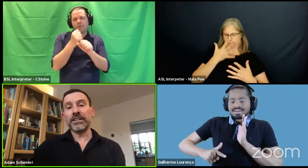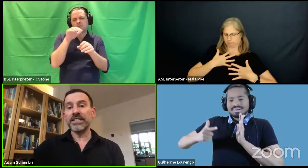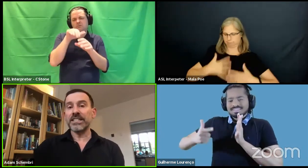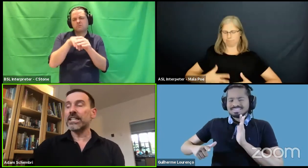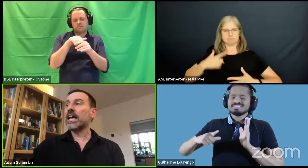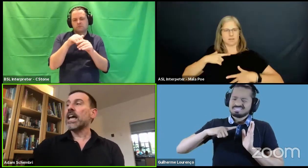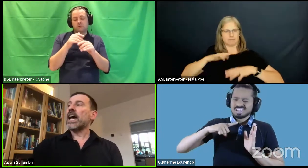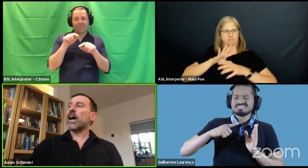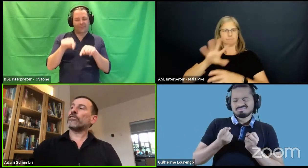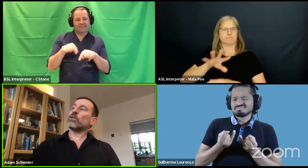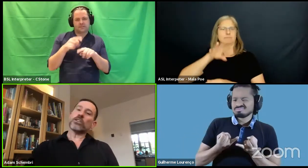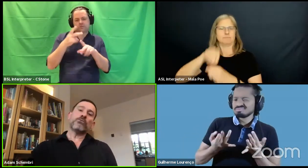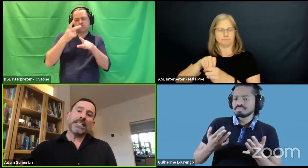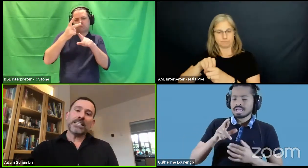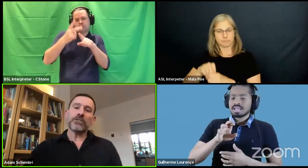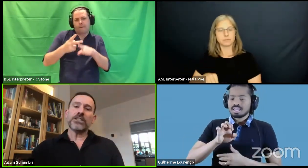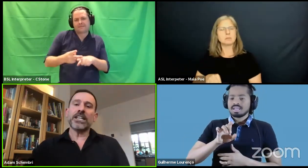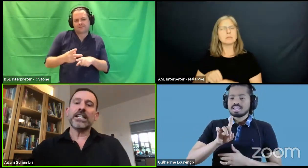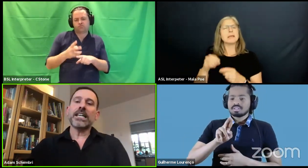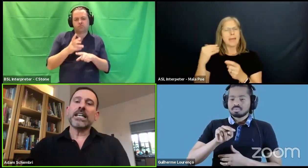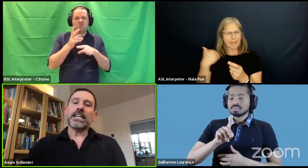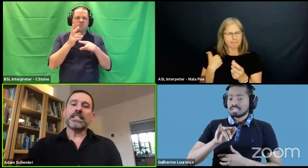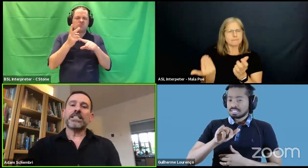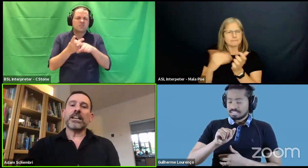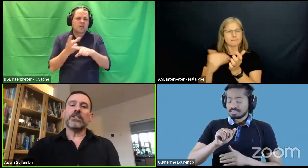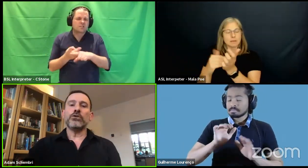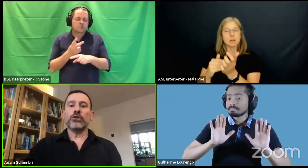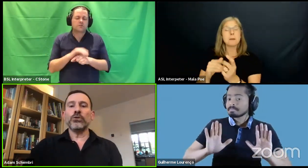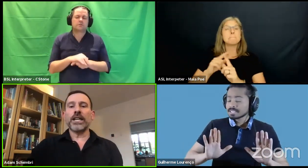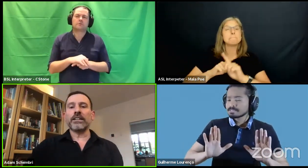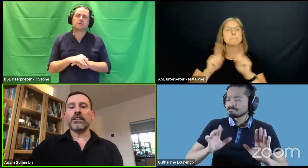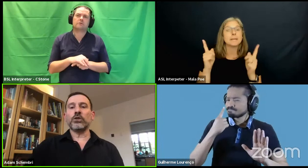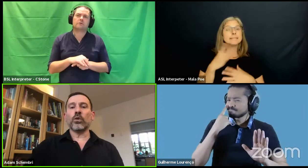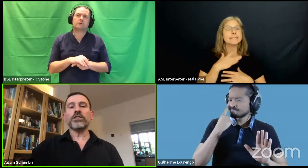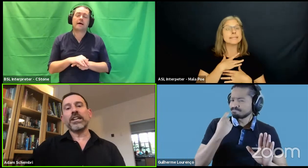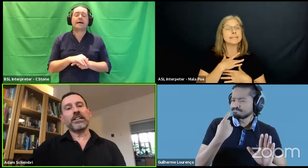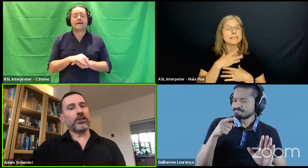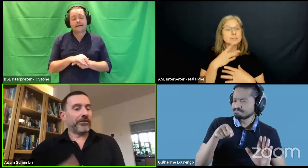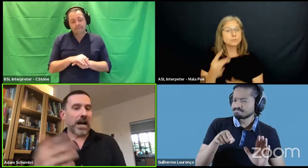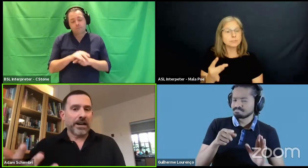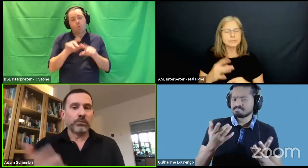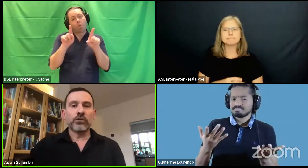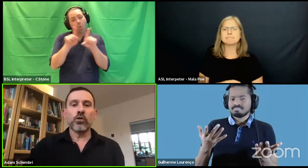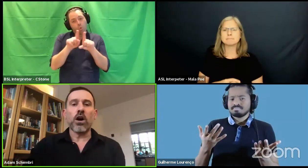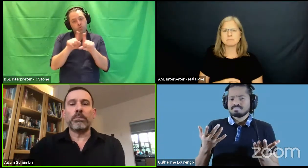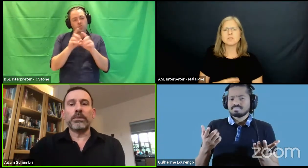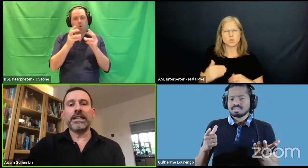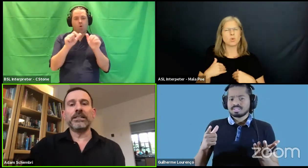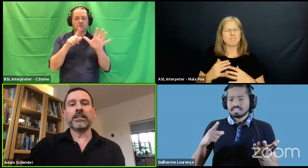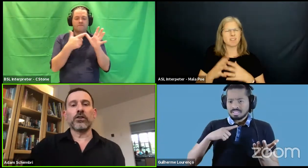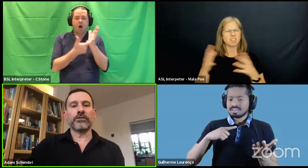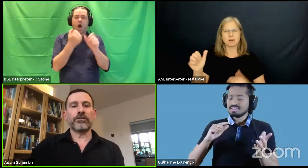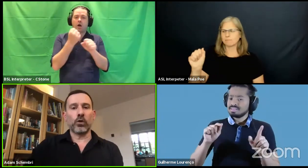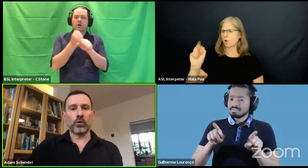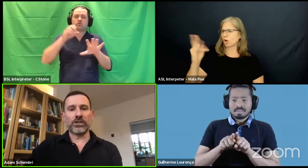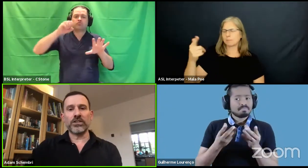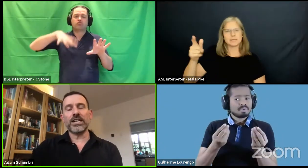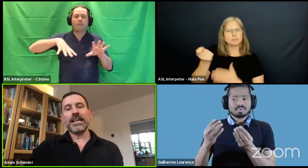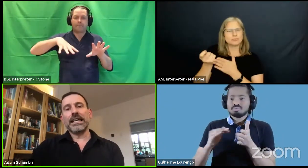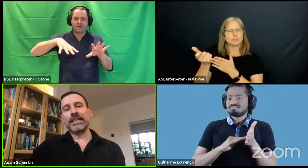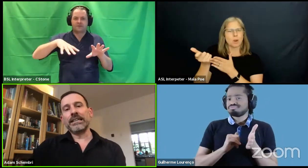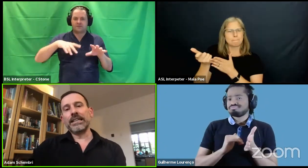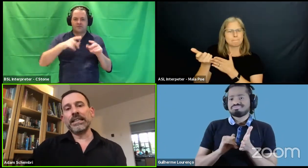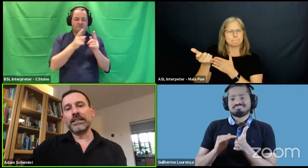this redundancy. However, what's really interesting is that you also get a lot of argument drop in lots of